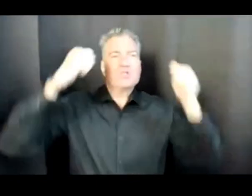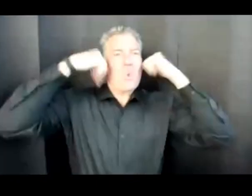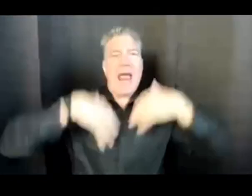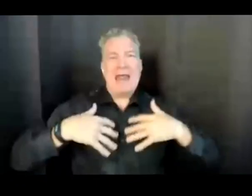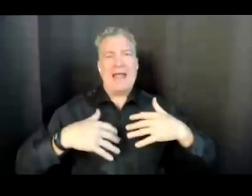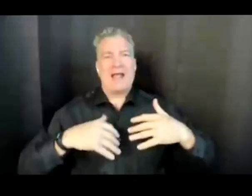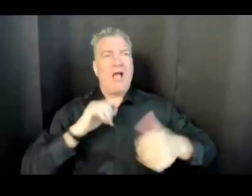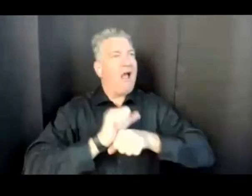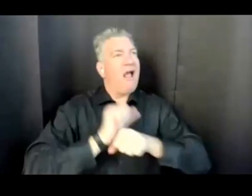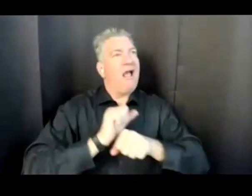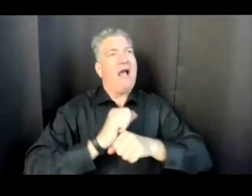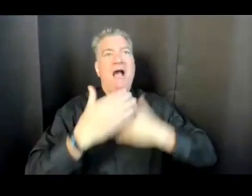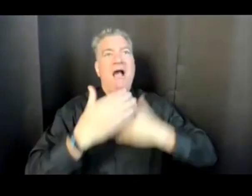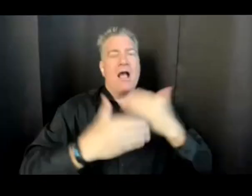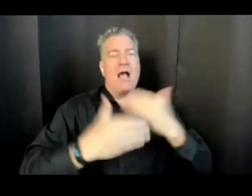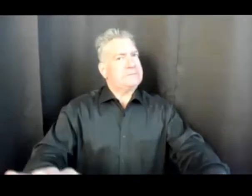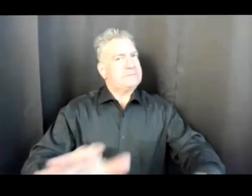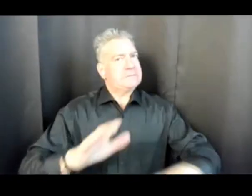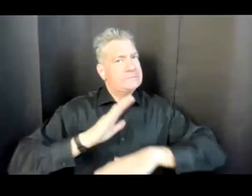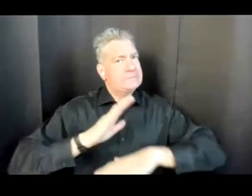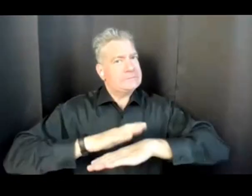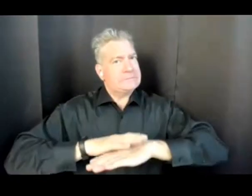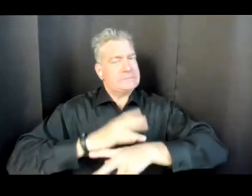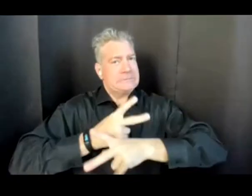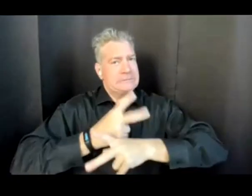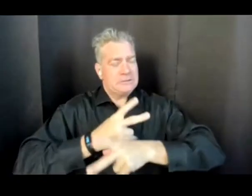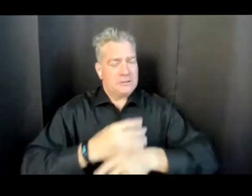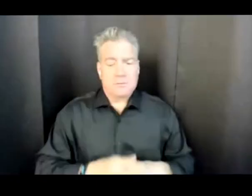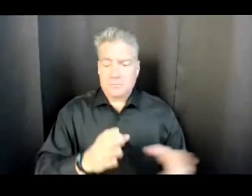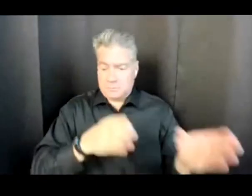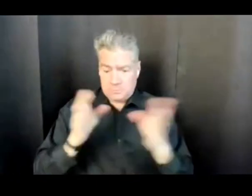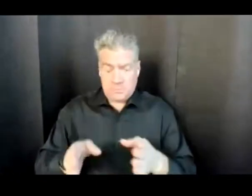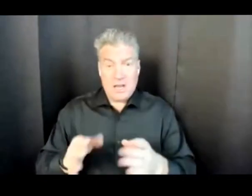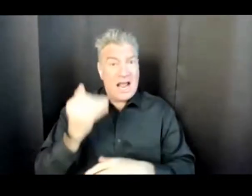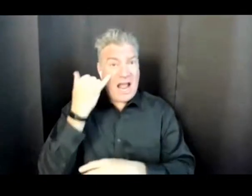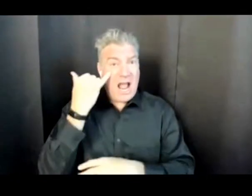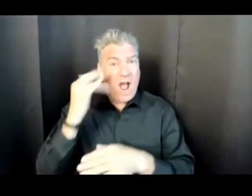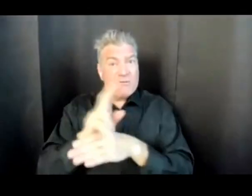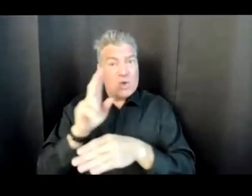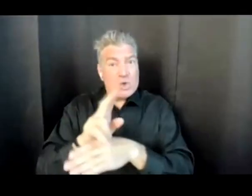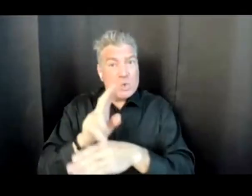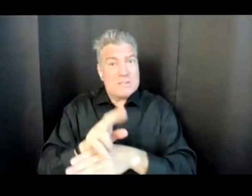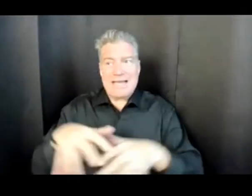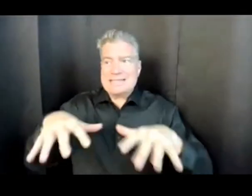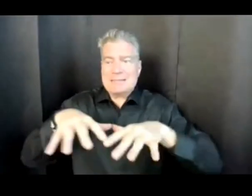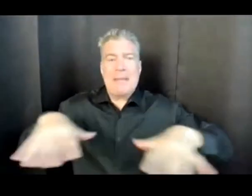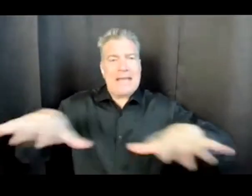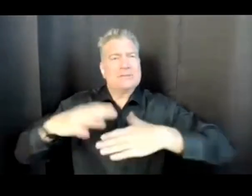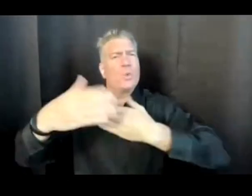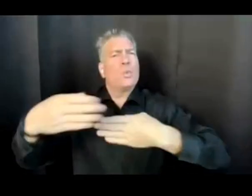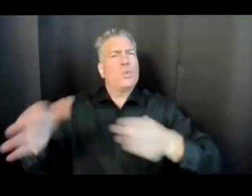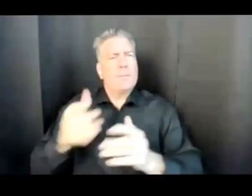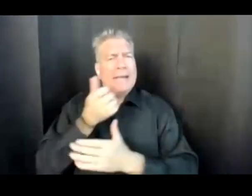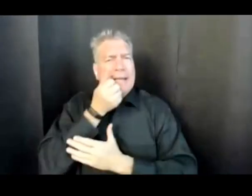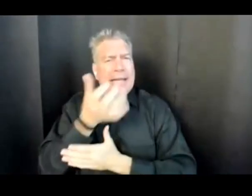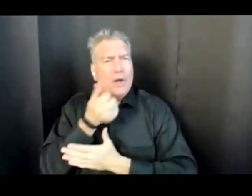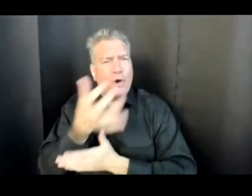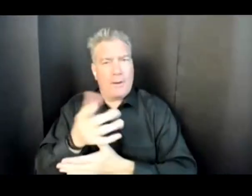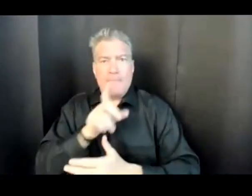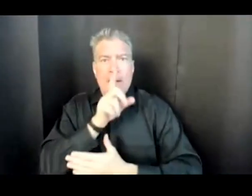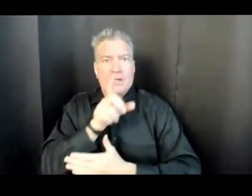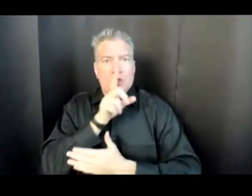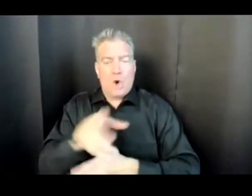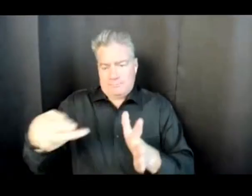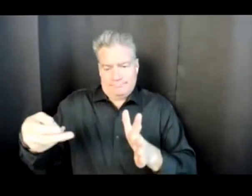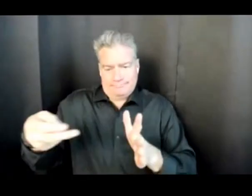in mind. Use electric space heaters with automatic shut-off switches and non-glowing elements. Plug space heaters directly